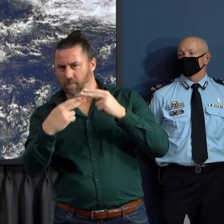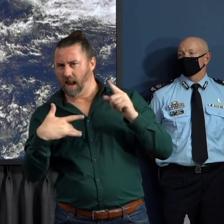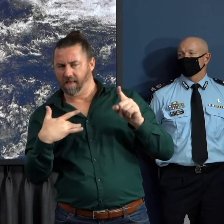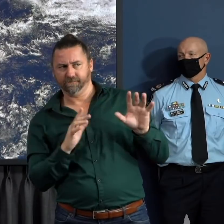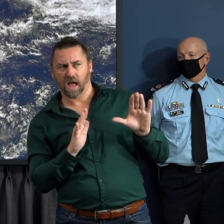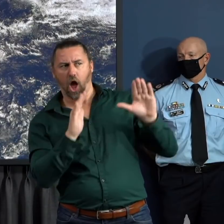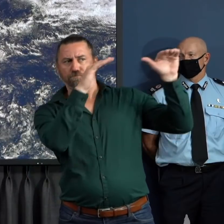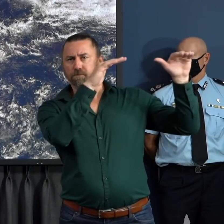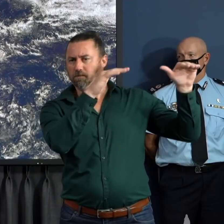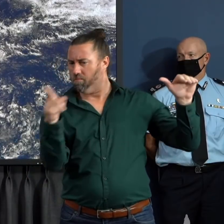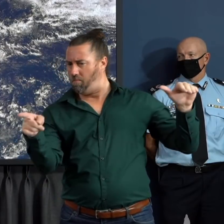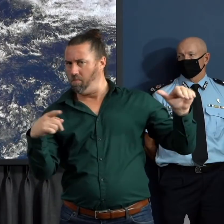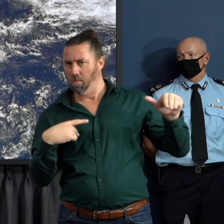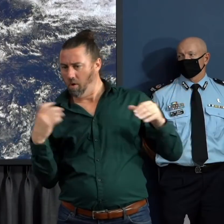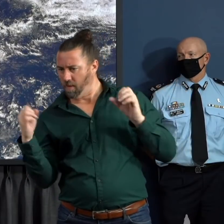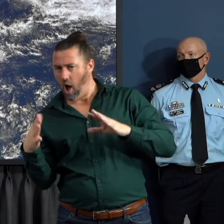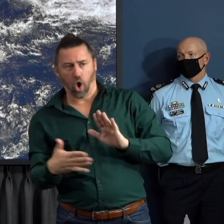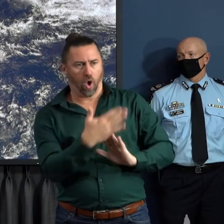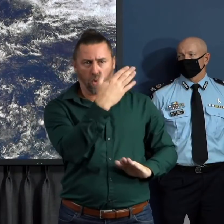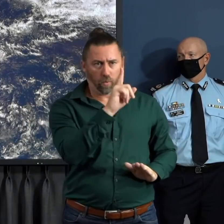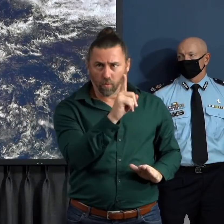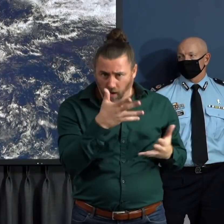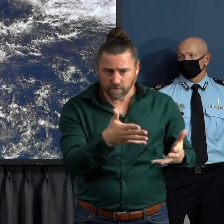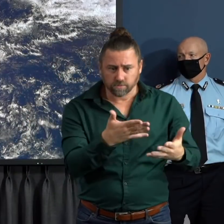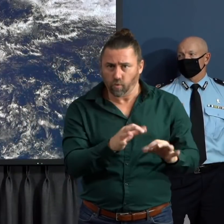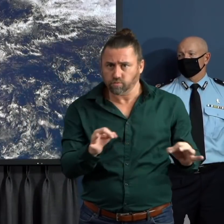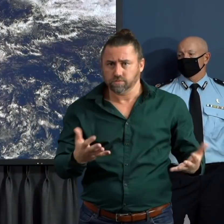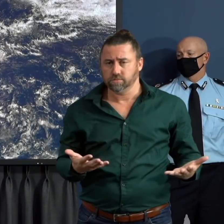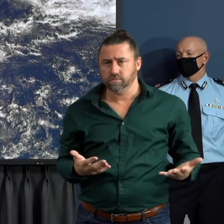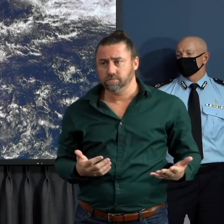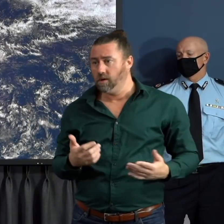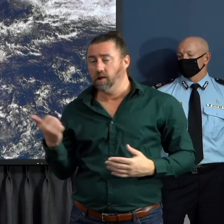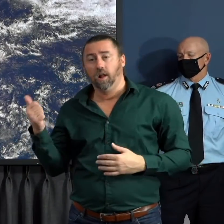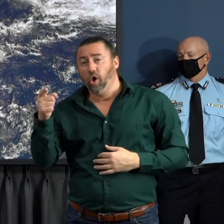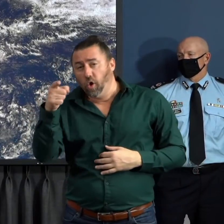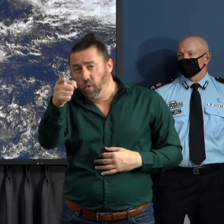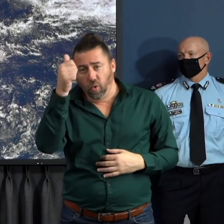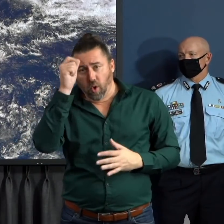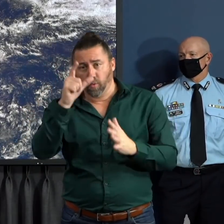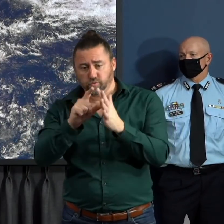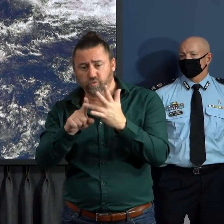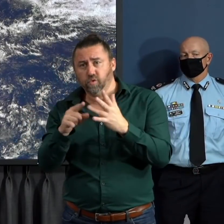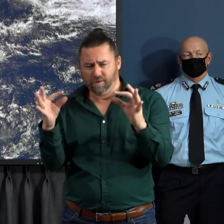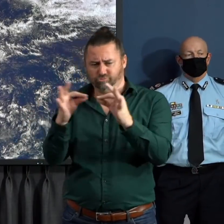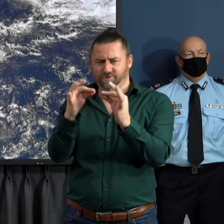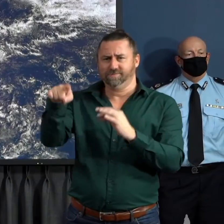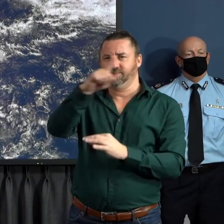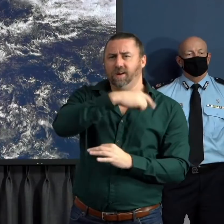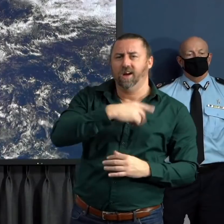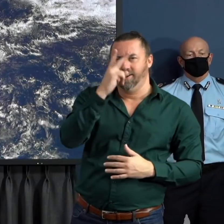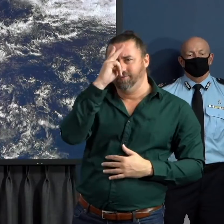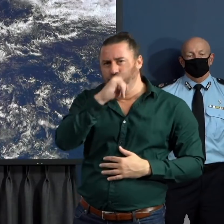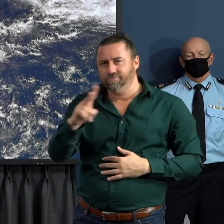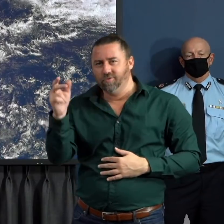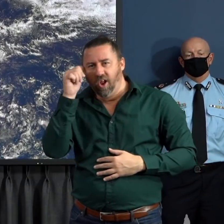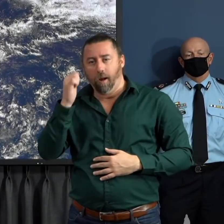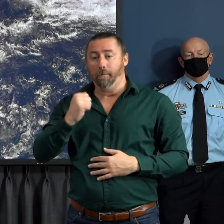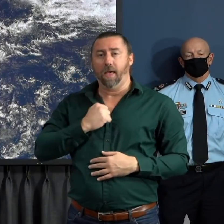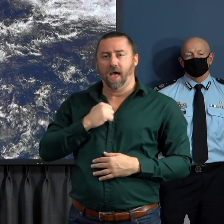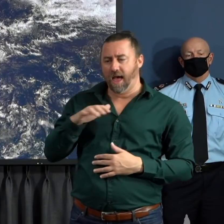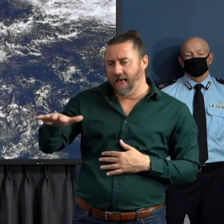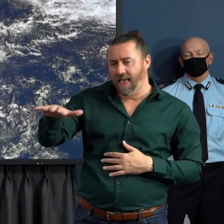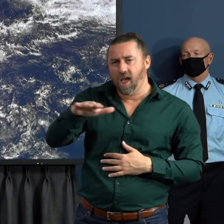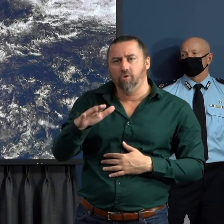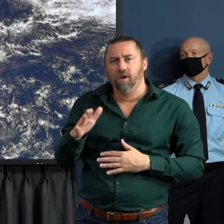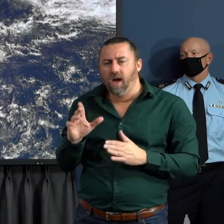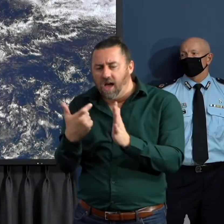community has seen this before. They know where the levels will rise. They've seen it in the past. They know which creeks in their local area will come